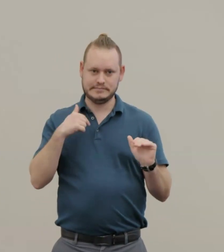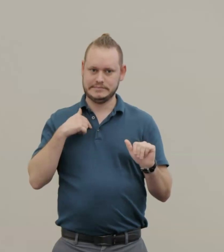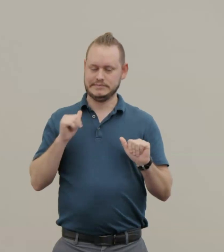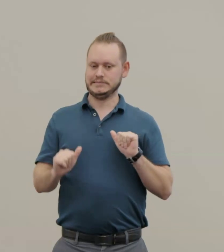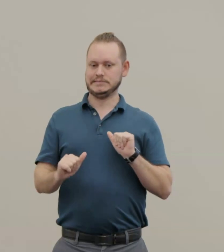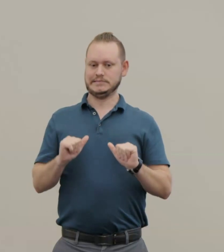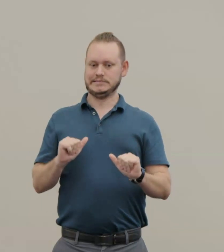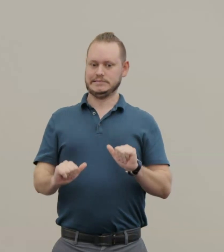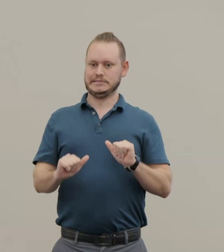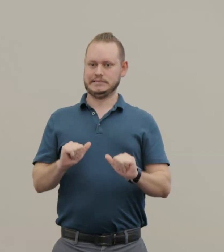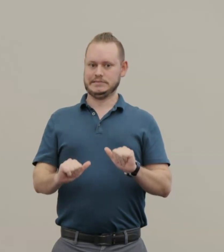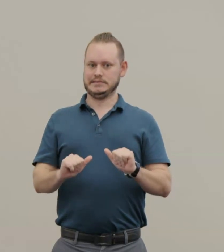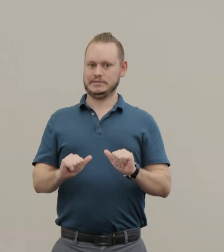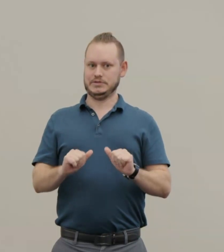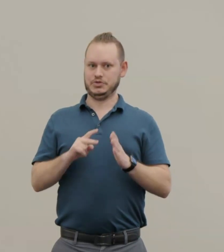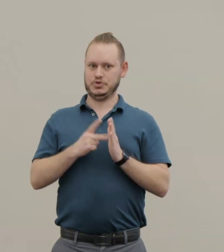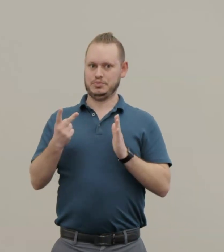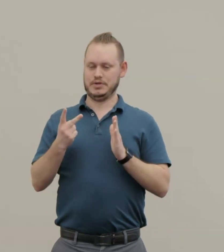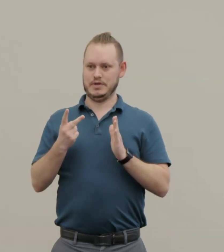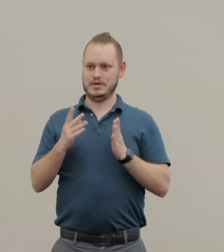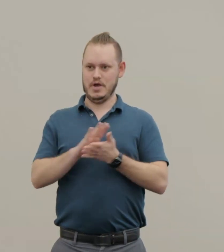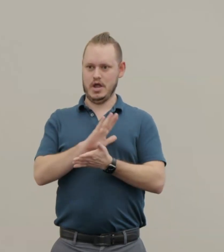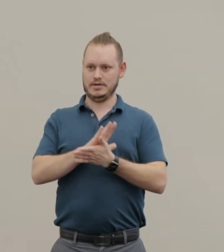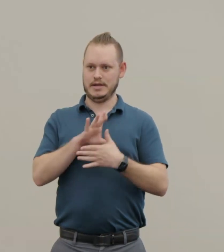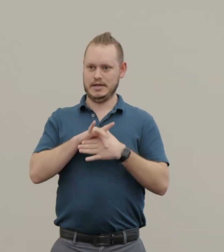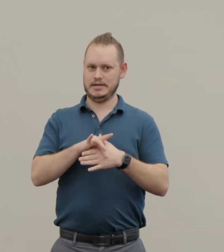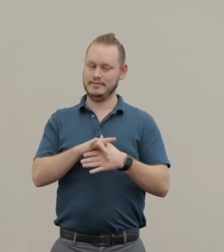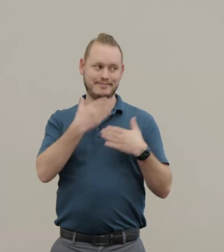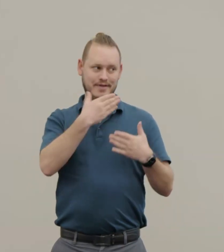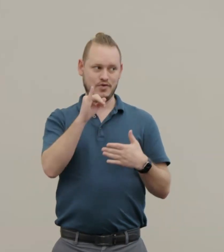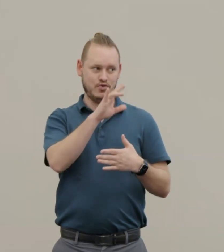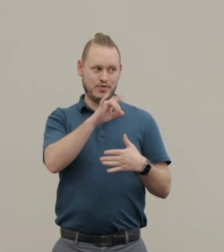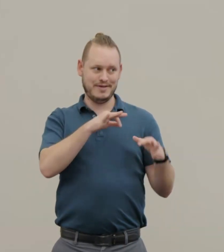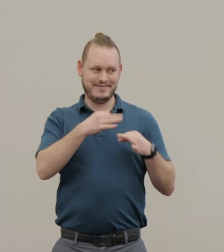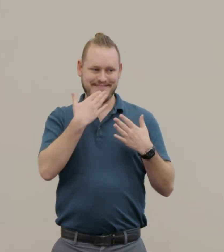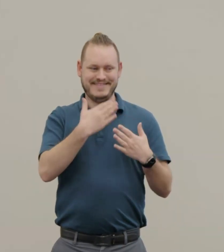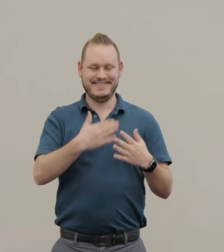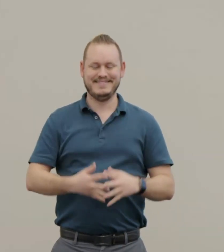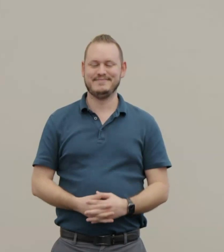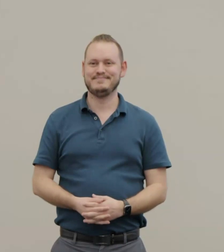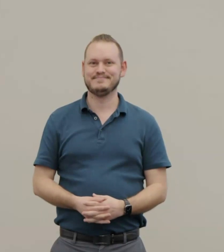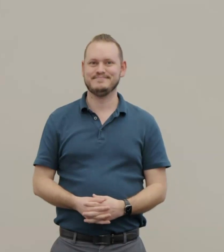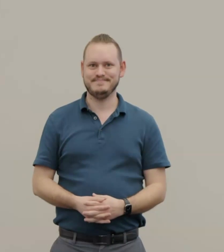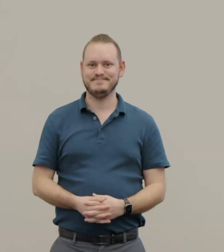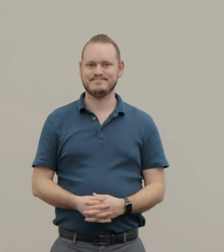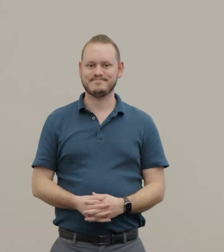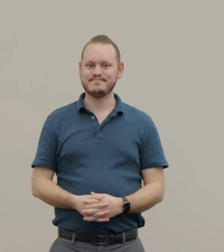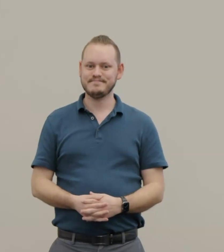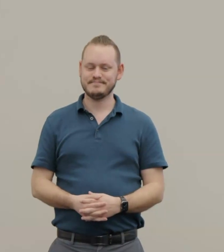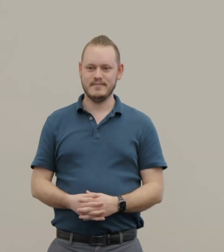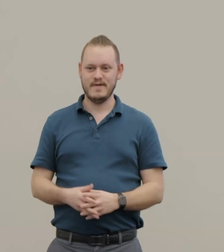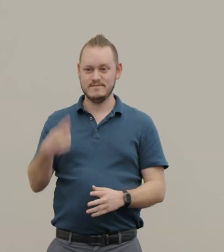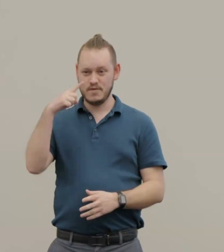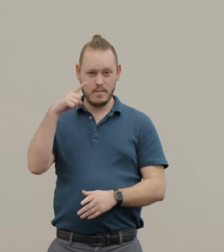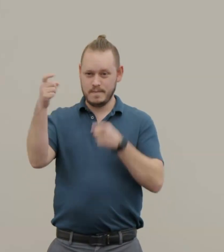hesitant on duplicate content. So thank you, Judy. Appreciate that. Again, just for